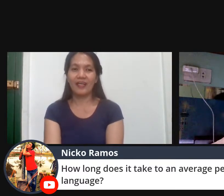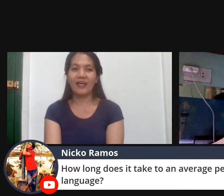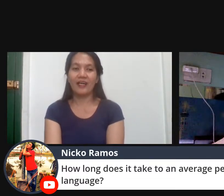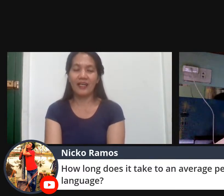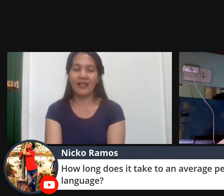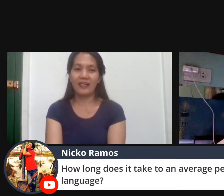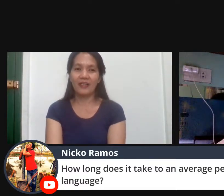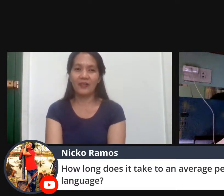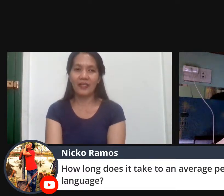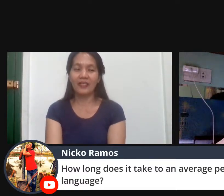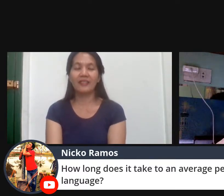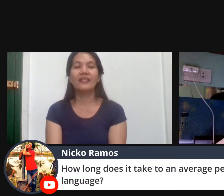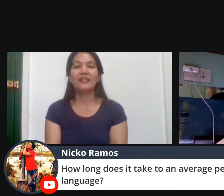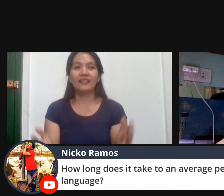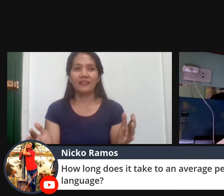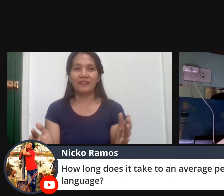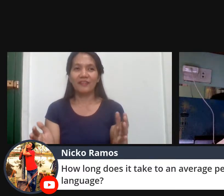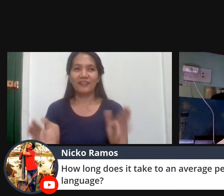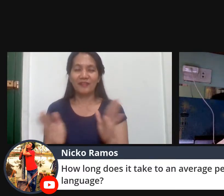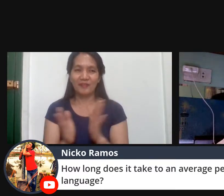saka interpreter? Okay.